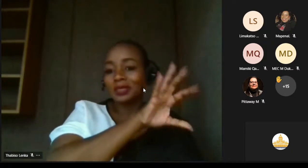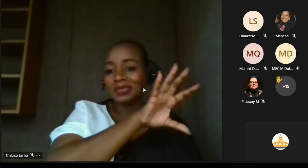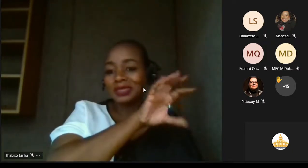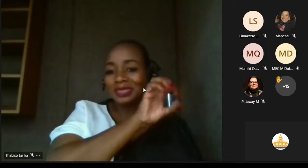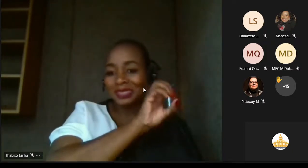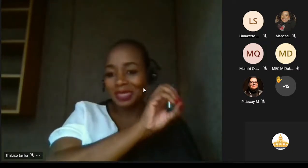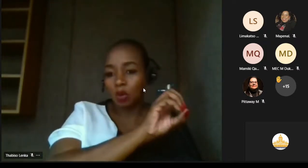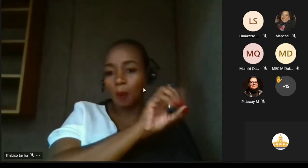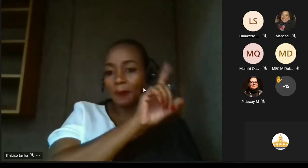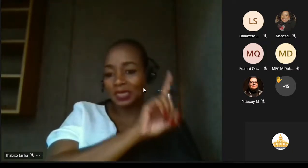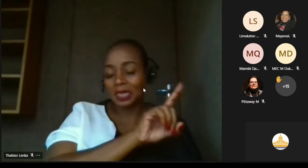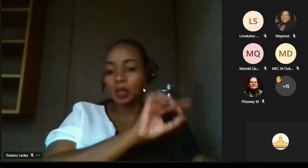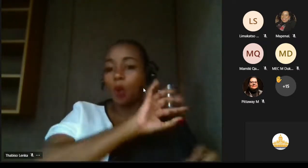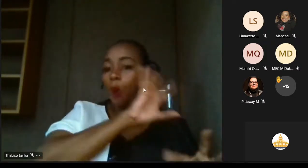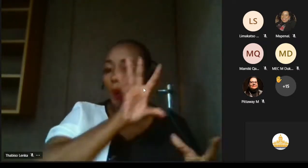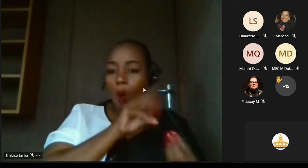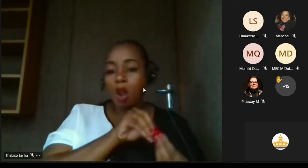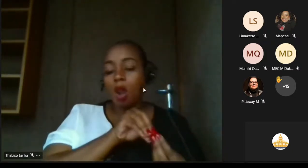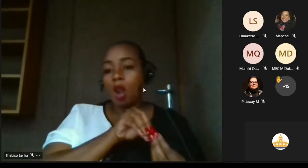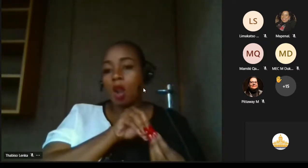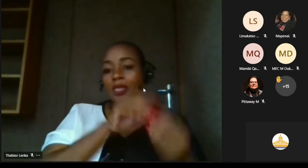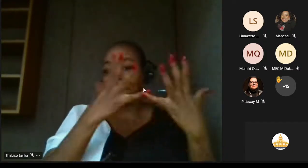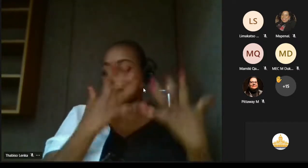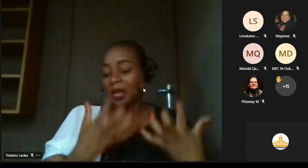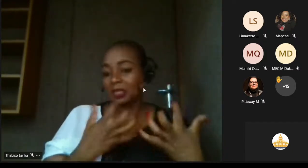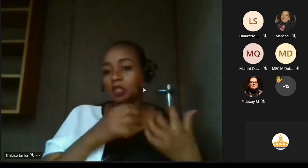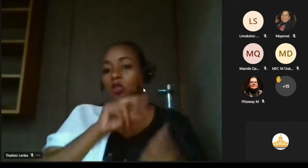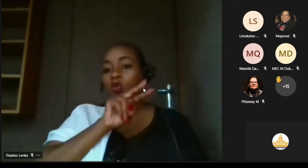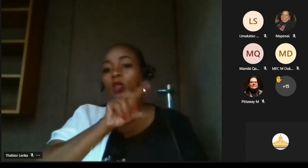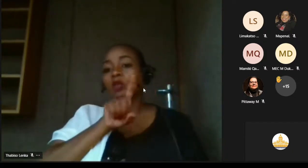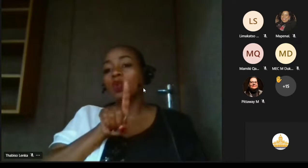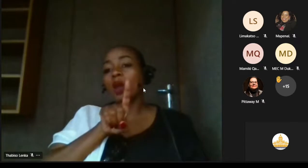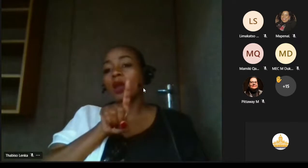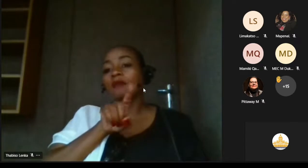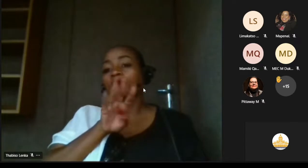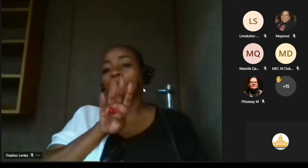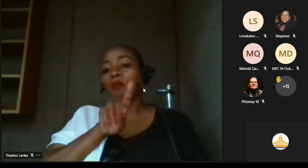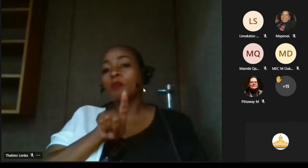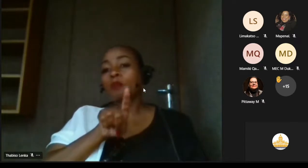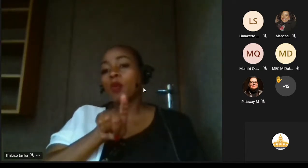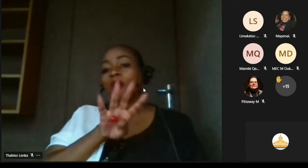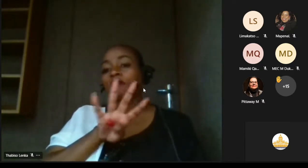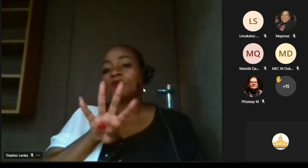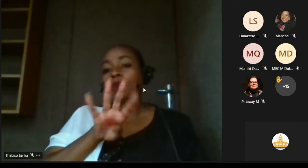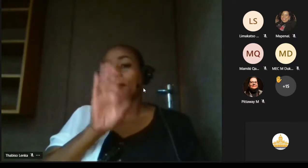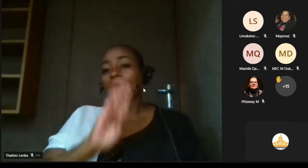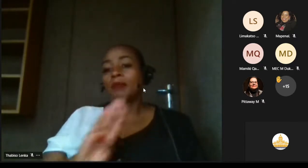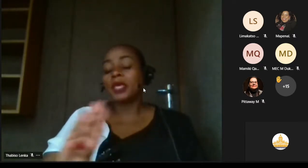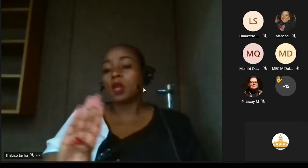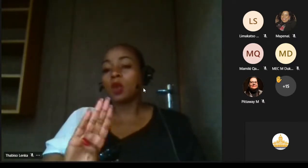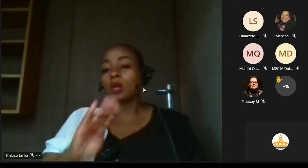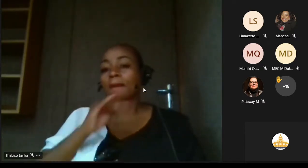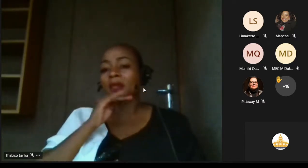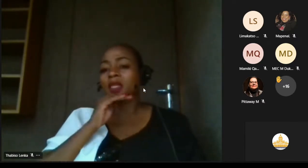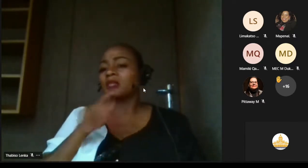is 23.1% against a budget of 21.84 billion, not very far from its target